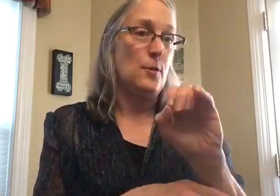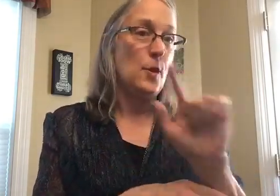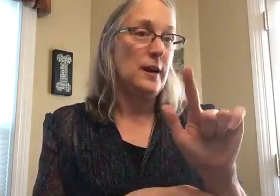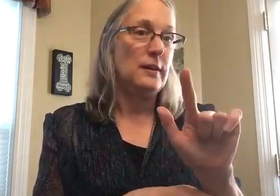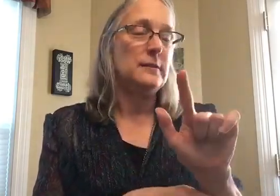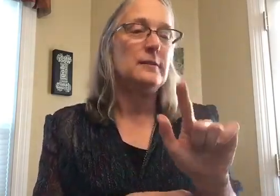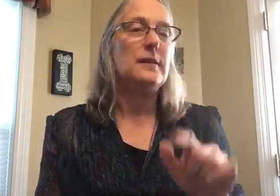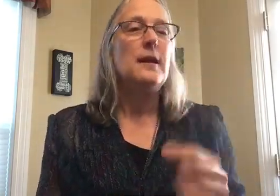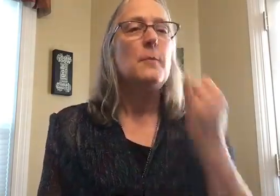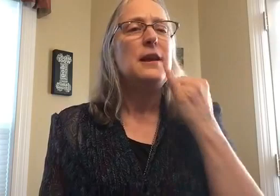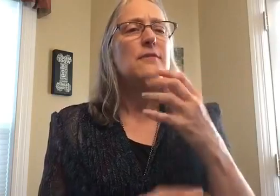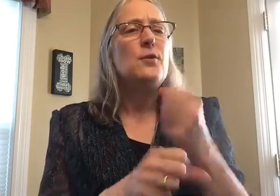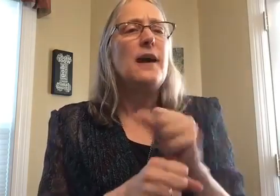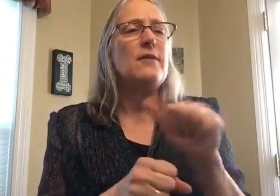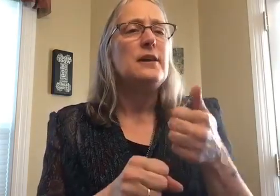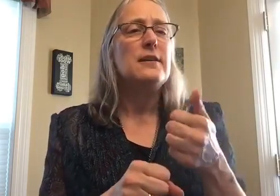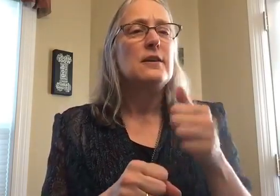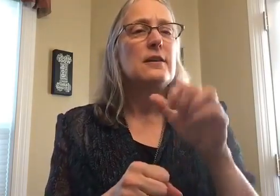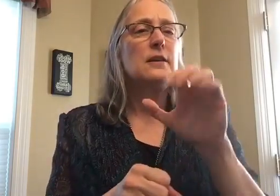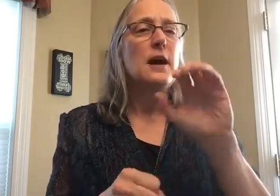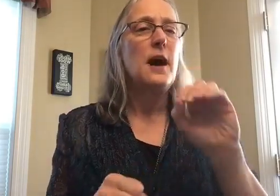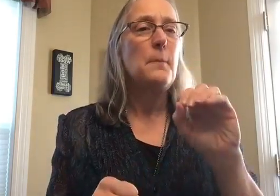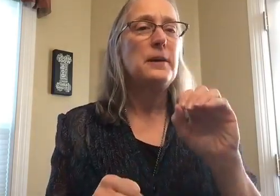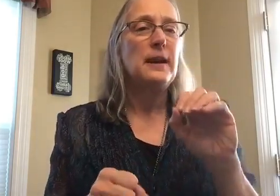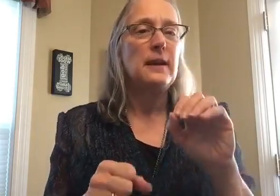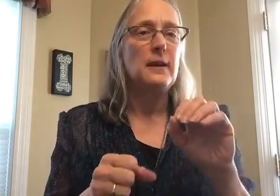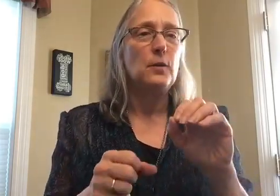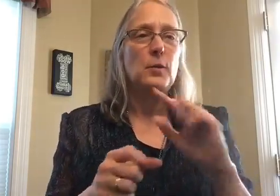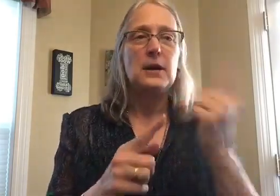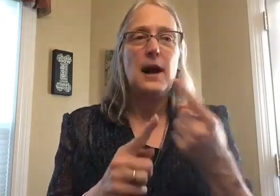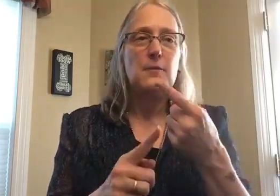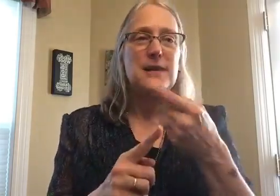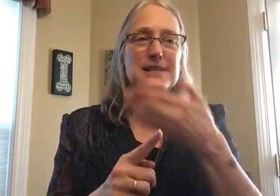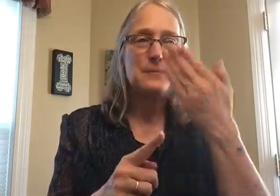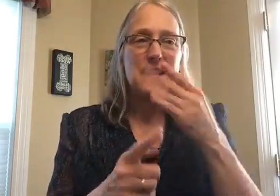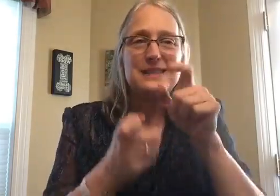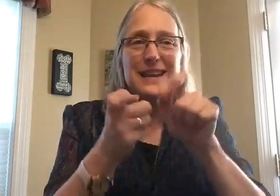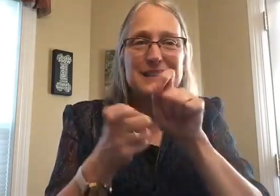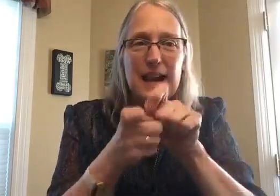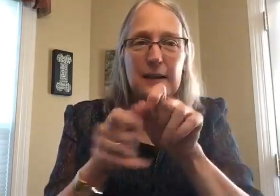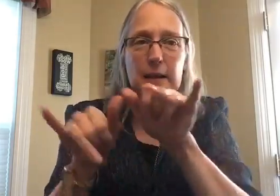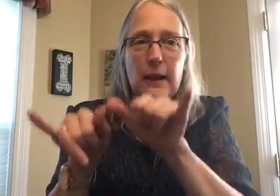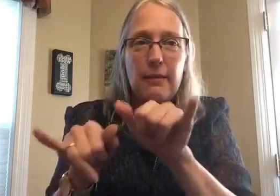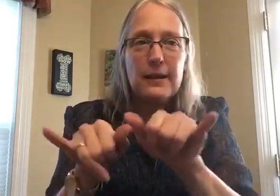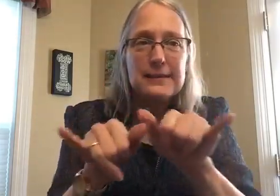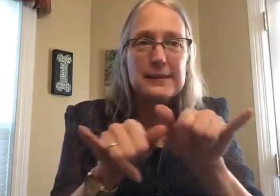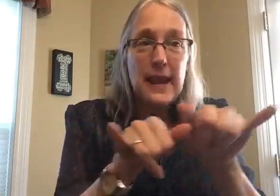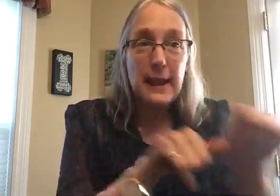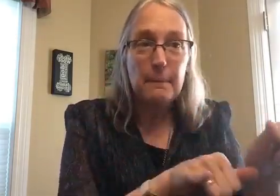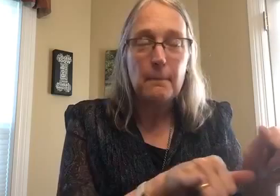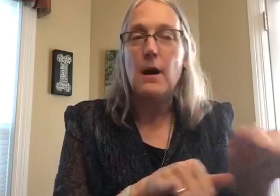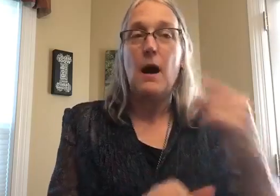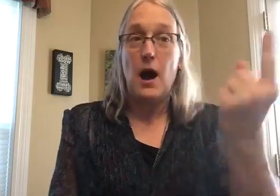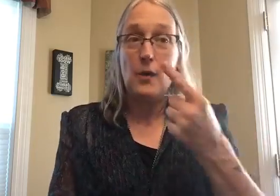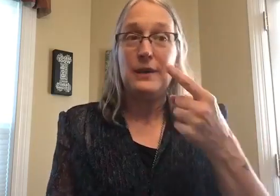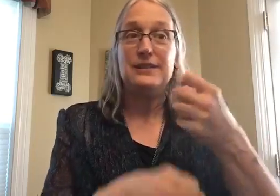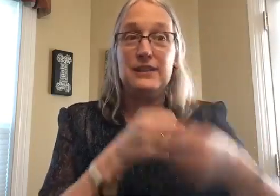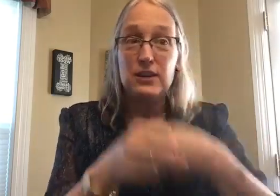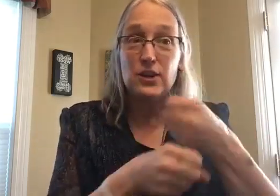oil. But if you have another company where it always smells exactly the same, always, year